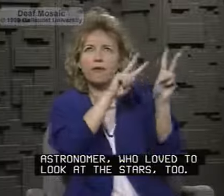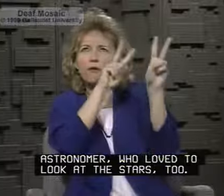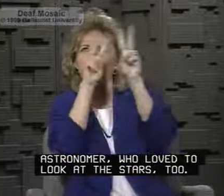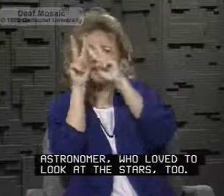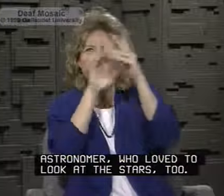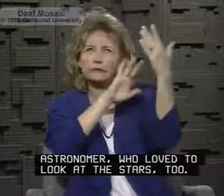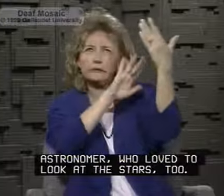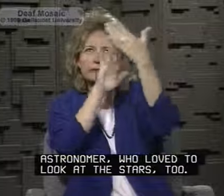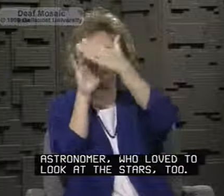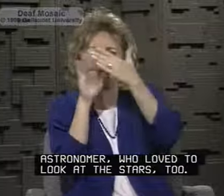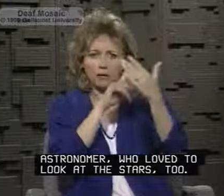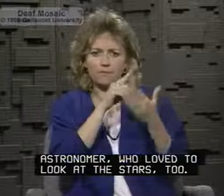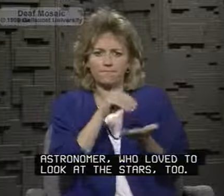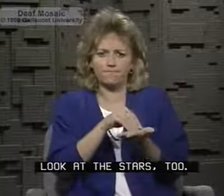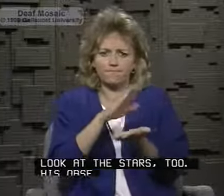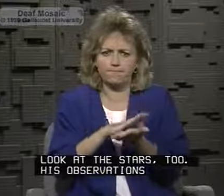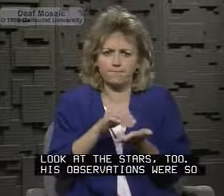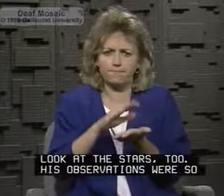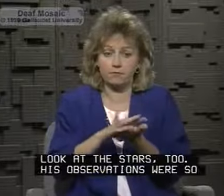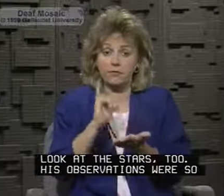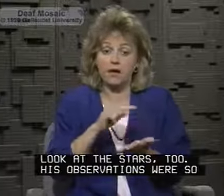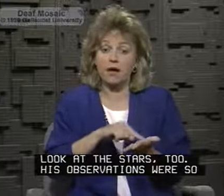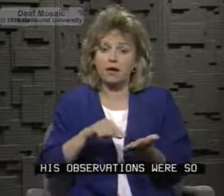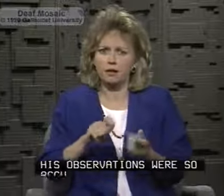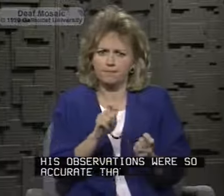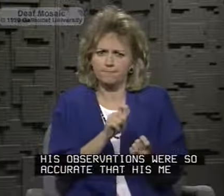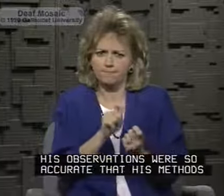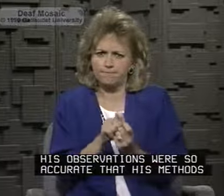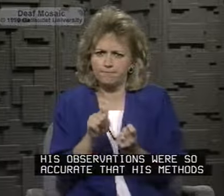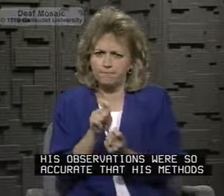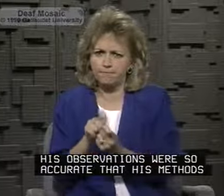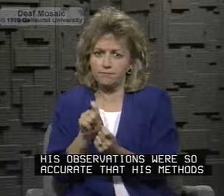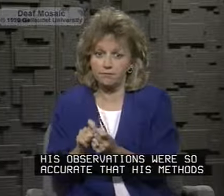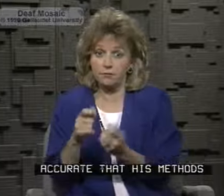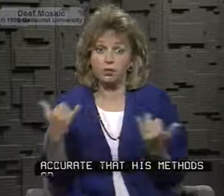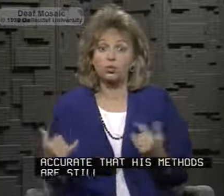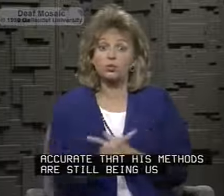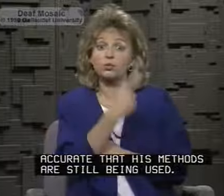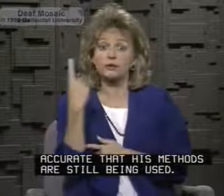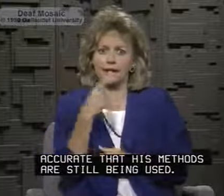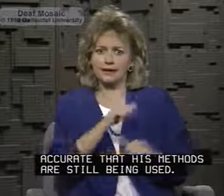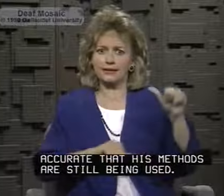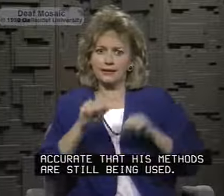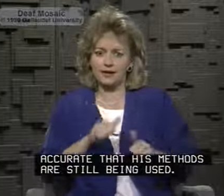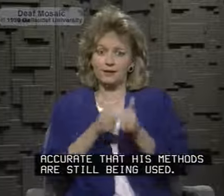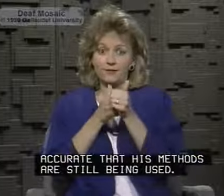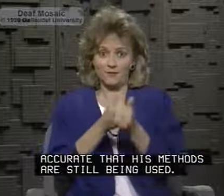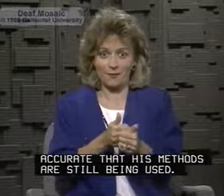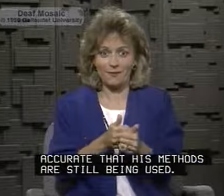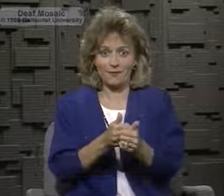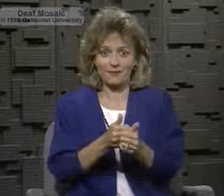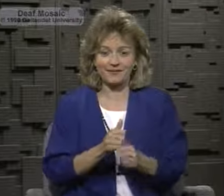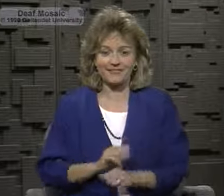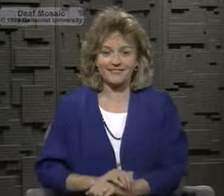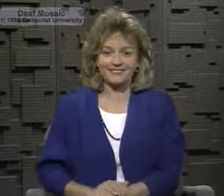too. His observations were so accurate that his methods are still being used.